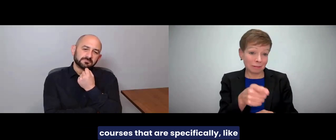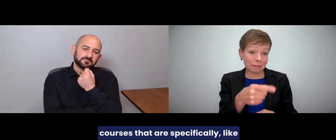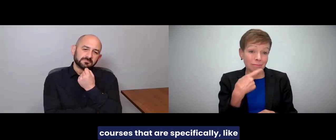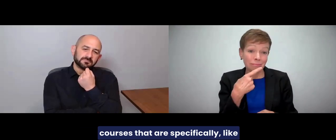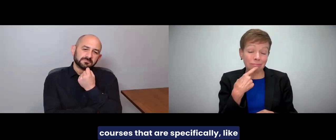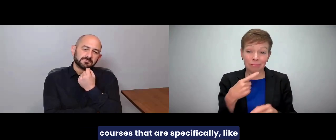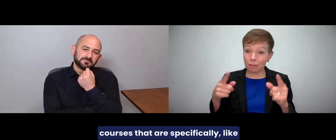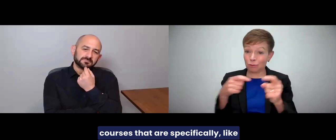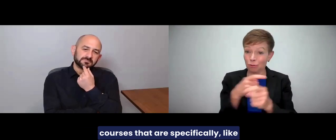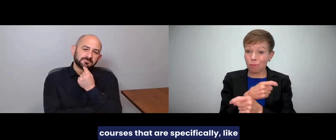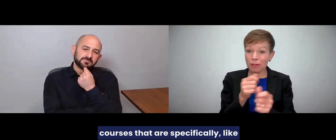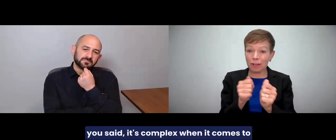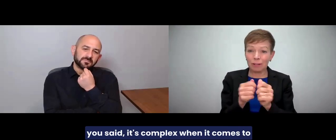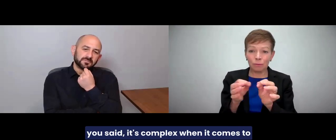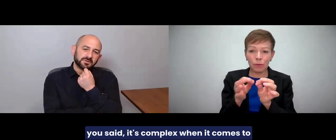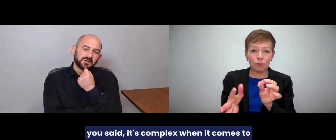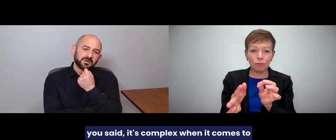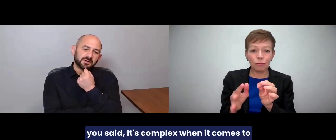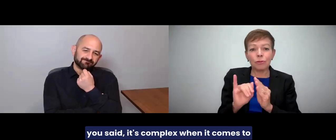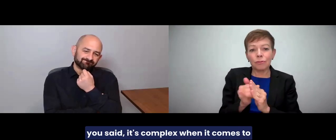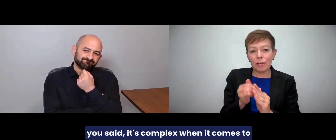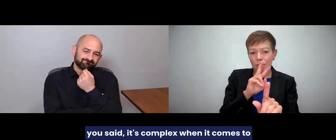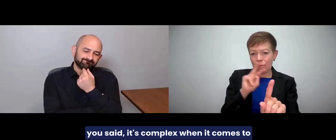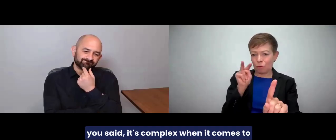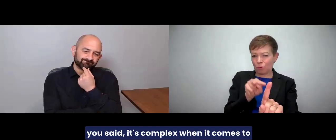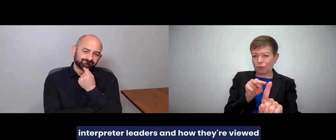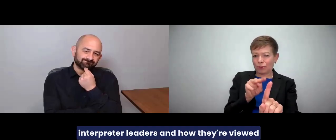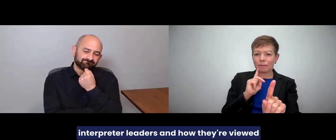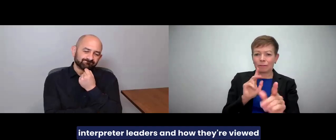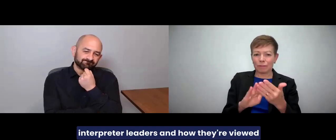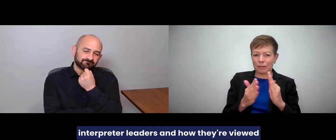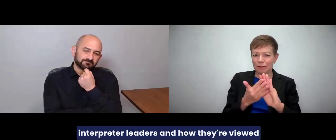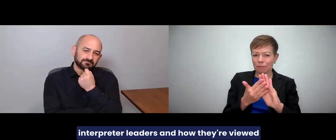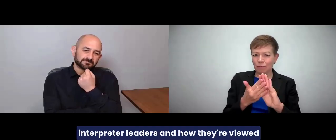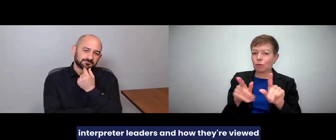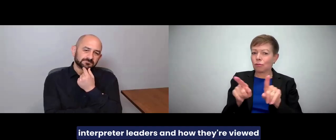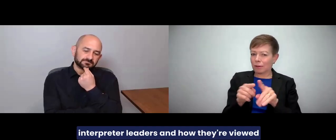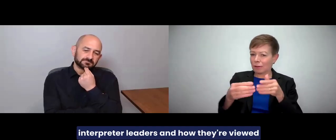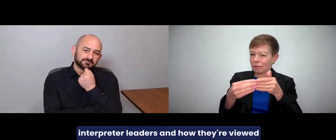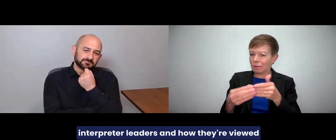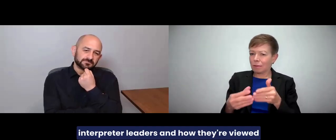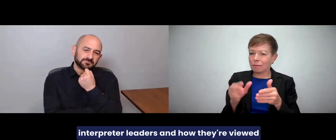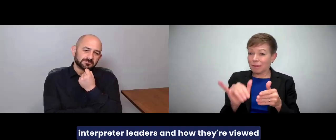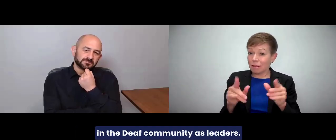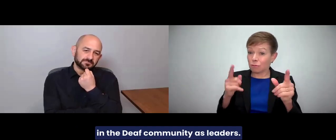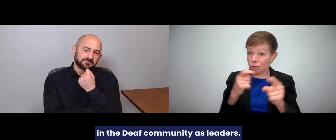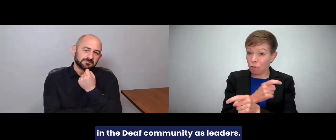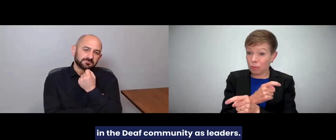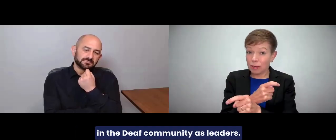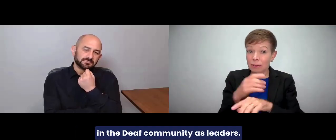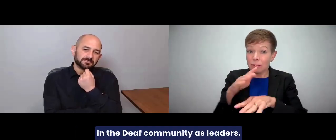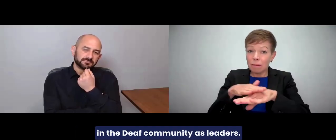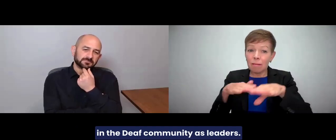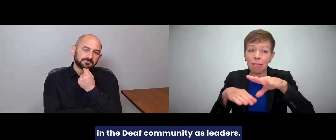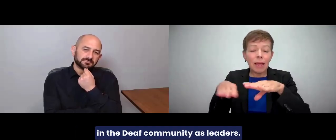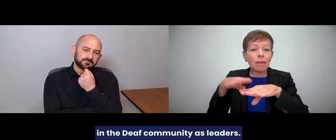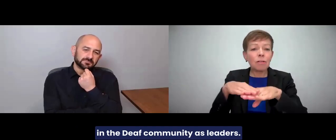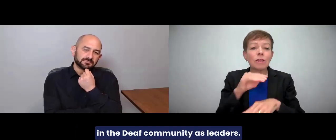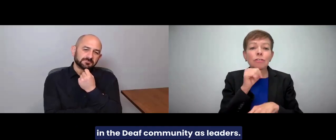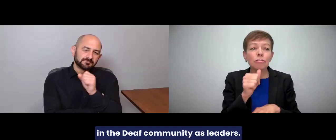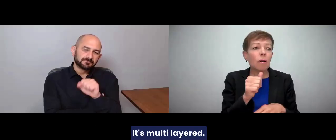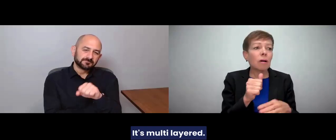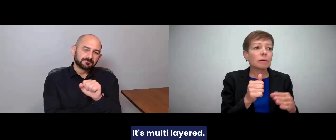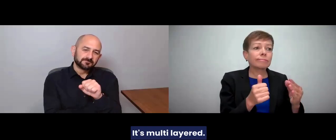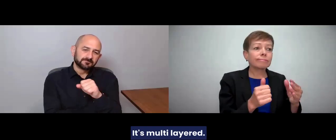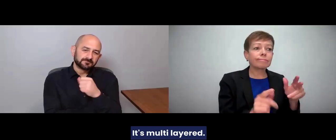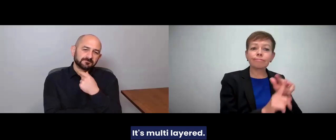that are specifically, like you said, it's complex when it comes to interpreter leaders and how they're viewed in the deaf community as